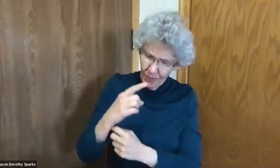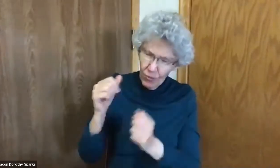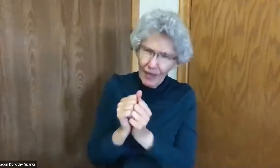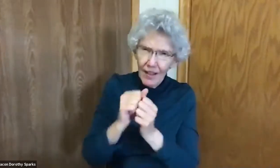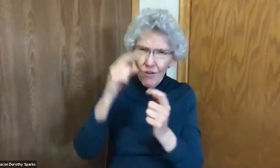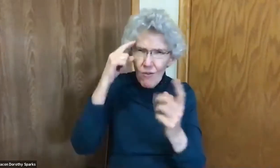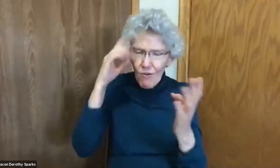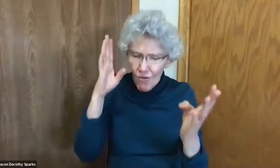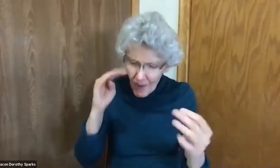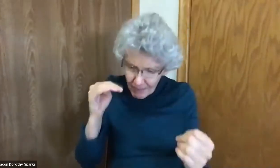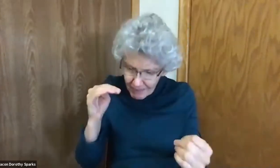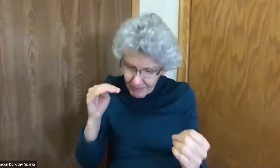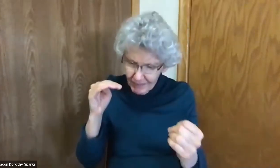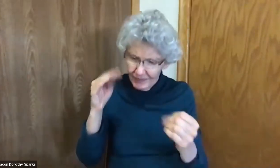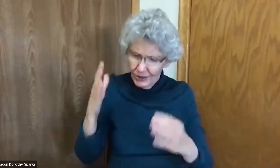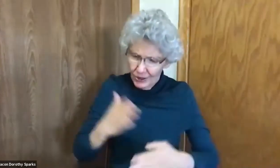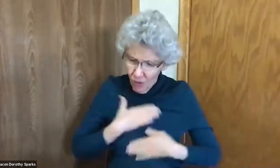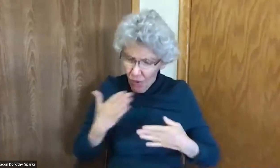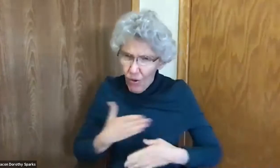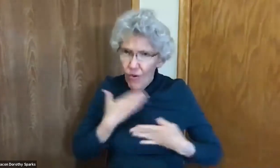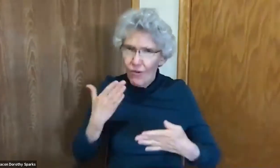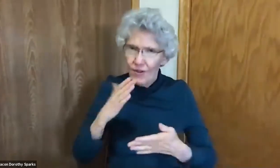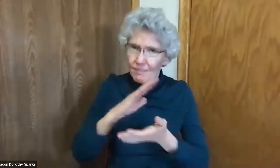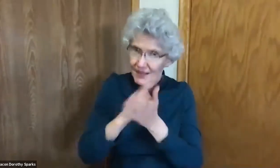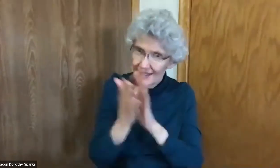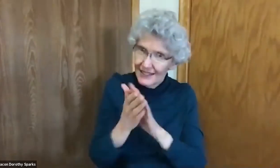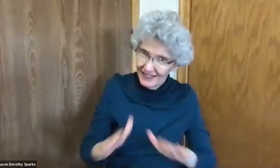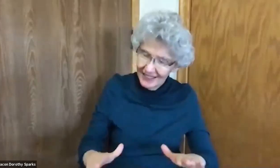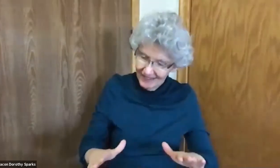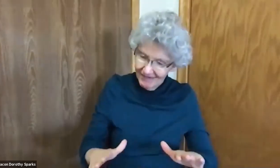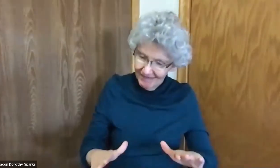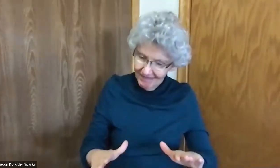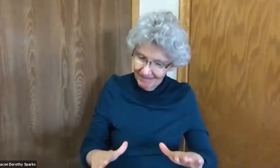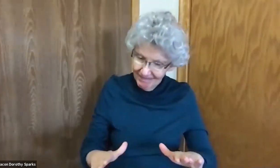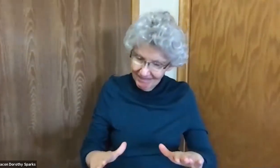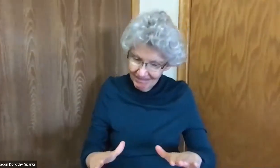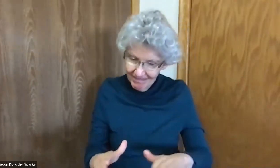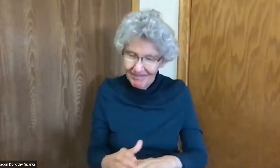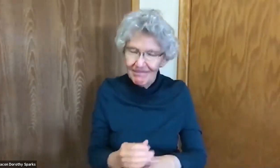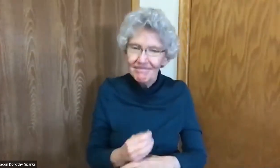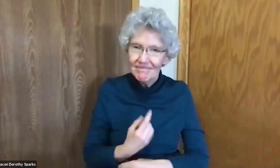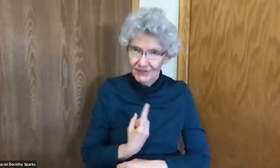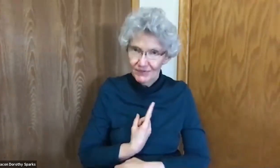Advent God, you come to us in hope, love, joy, and peace.